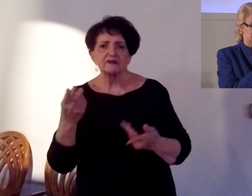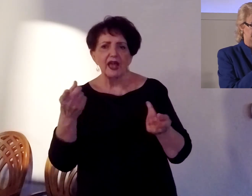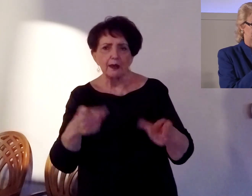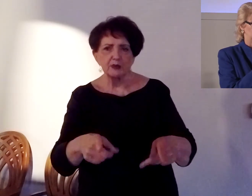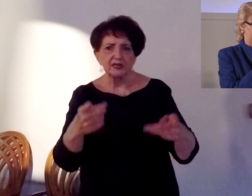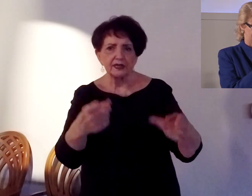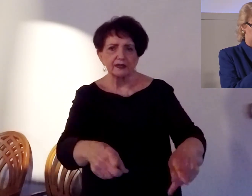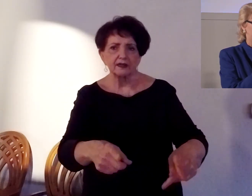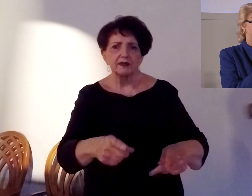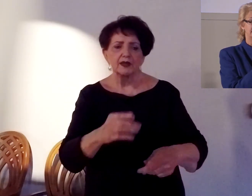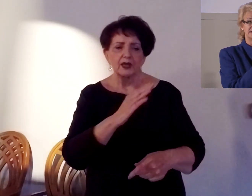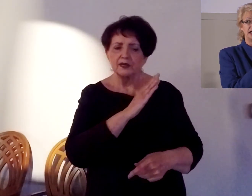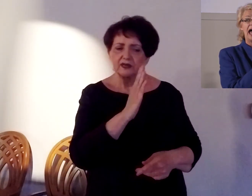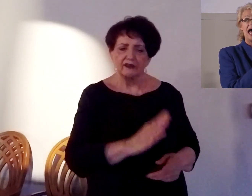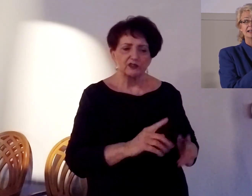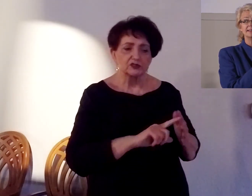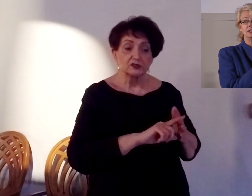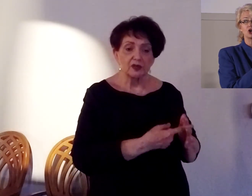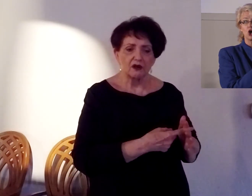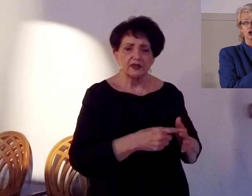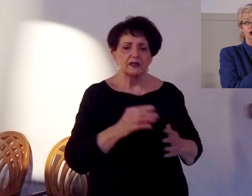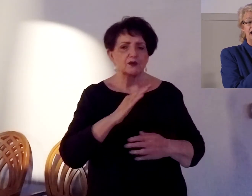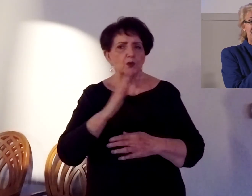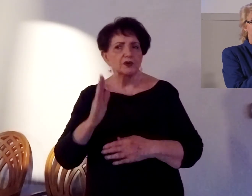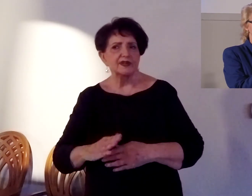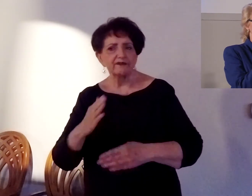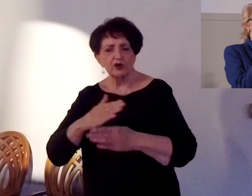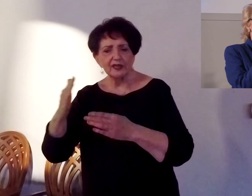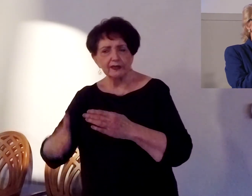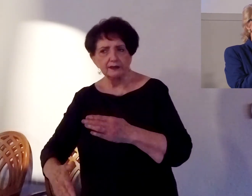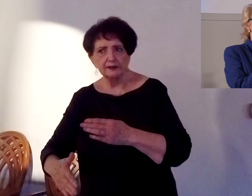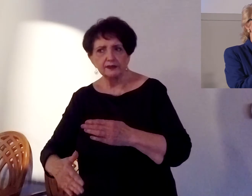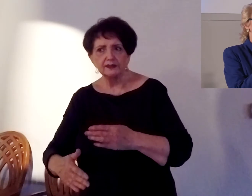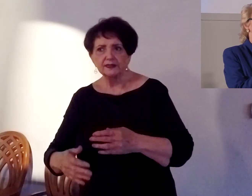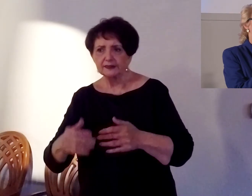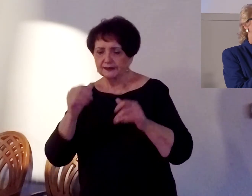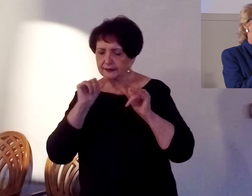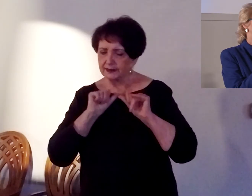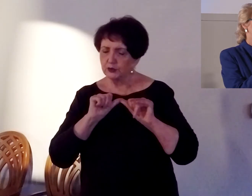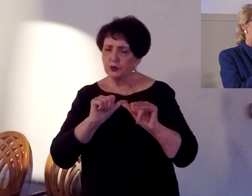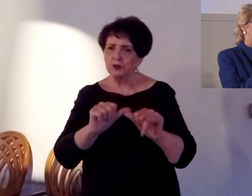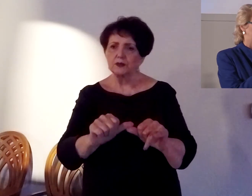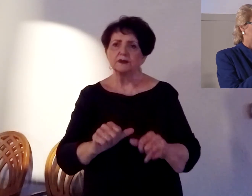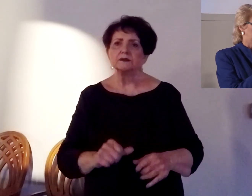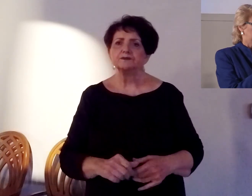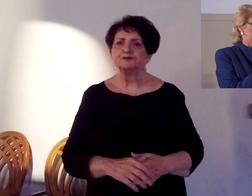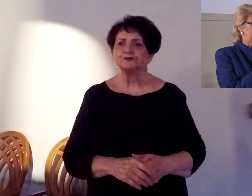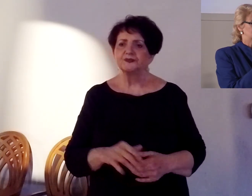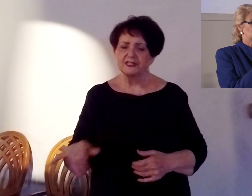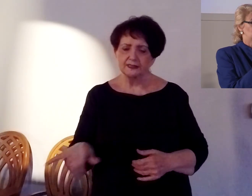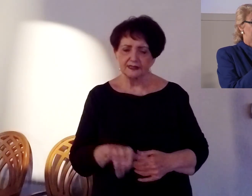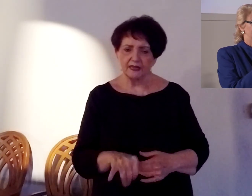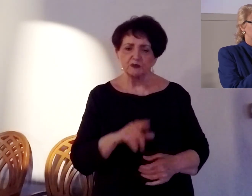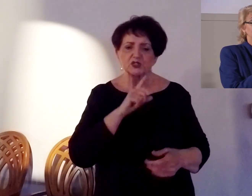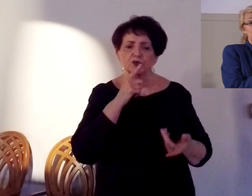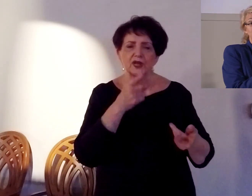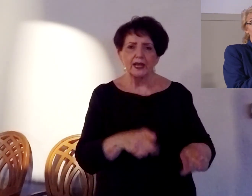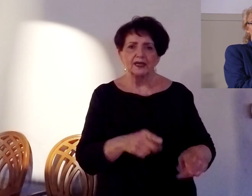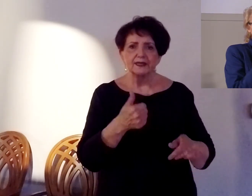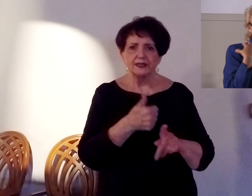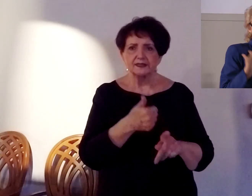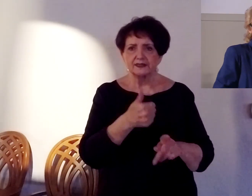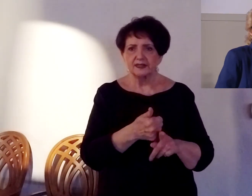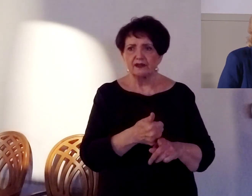never started and it will never end. It is as eternal as this infinite reality itself. And so at some